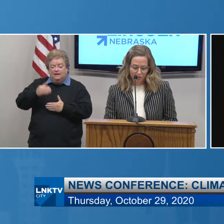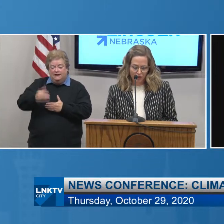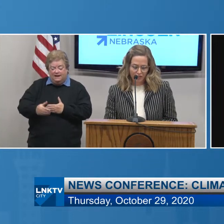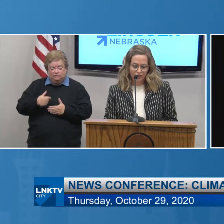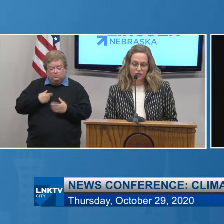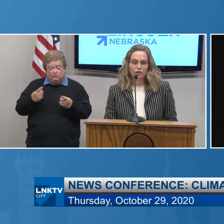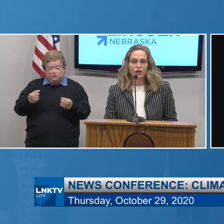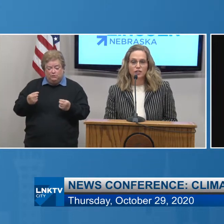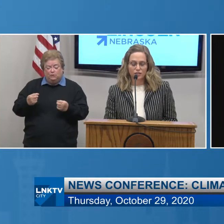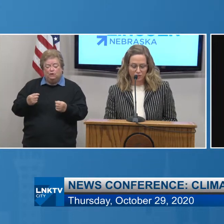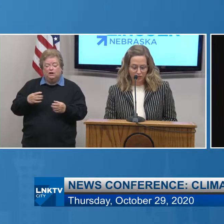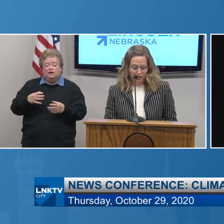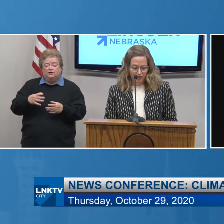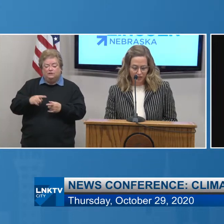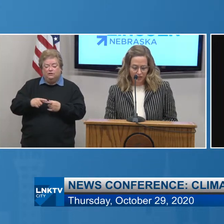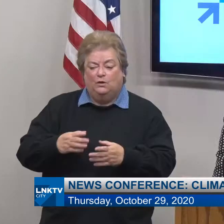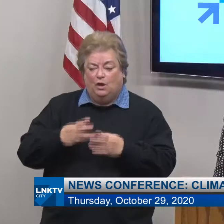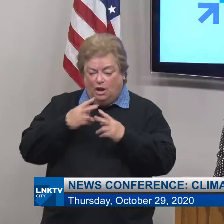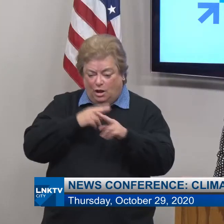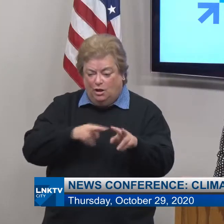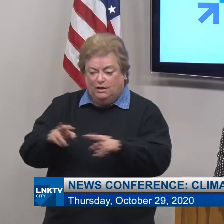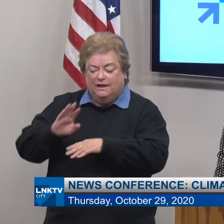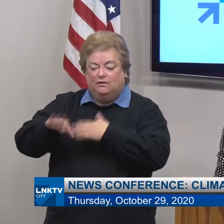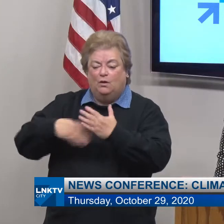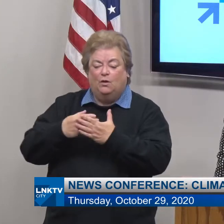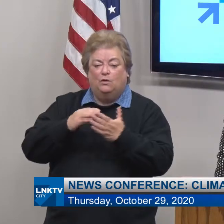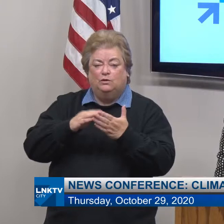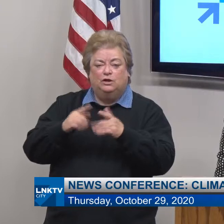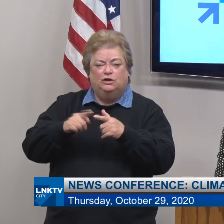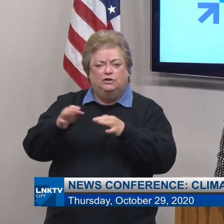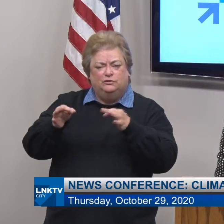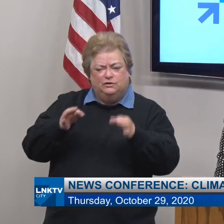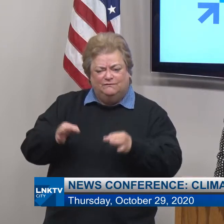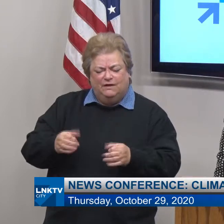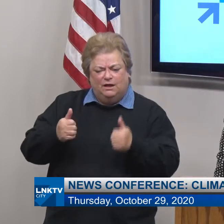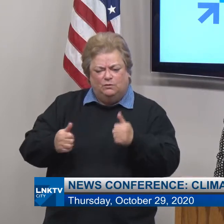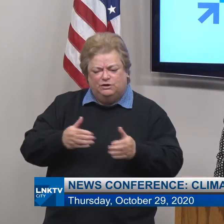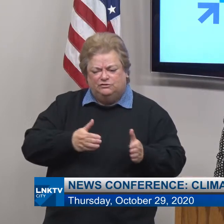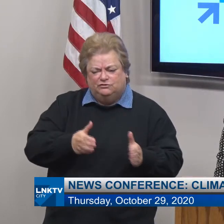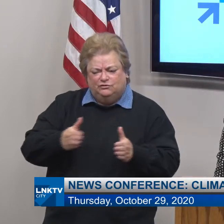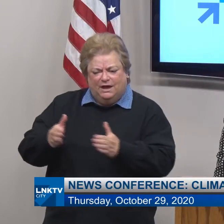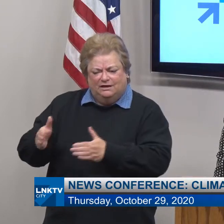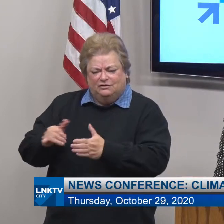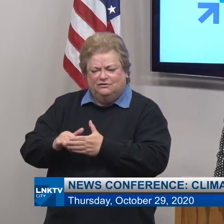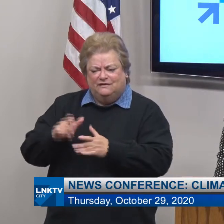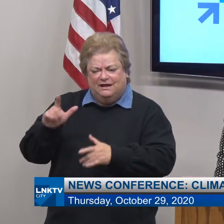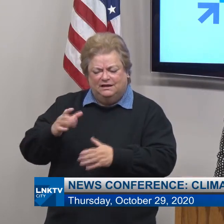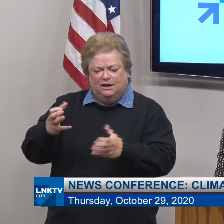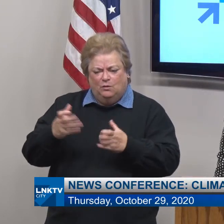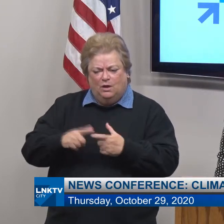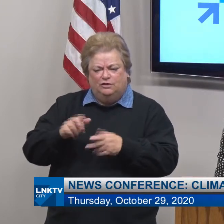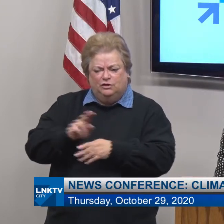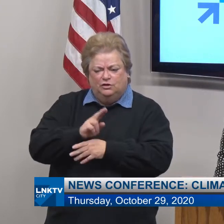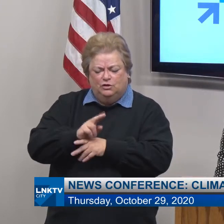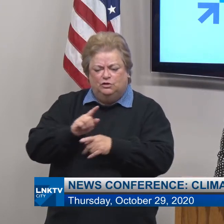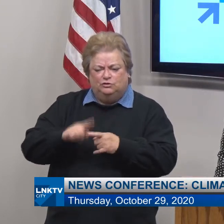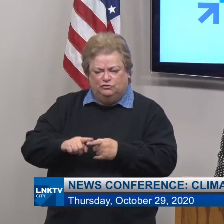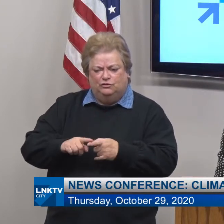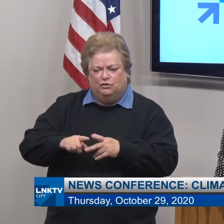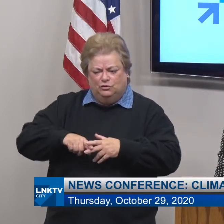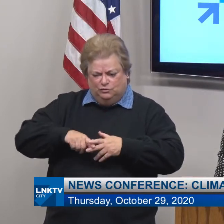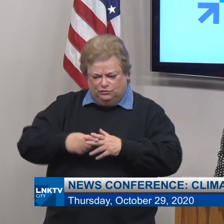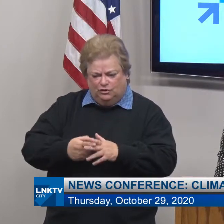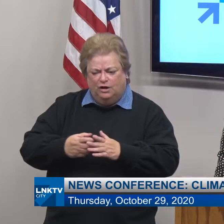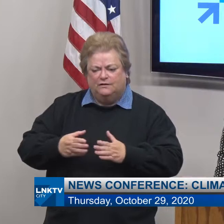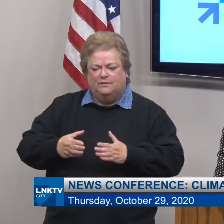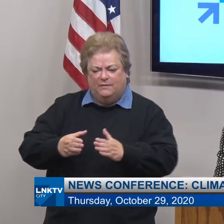to engage in a process across the community to help define what strategies Lincoln wants to use to chart its path to our